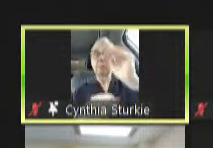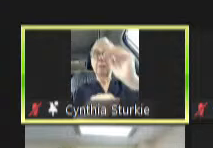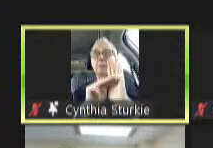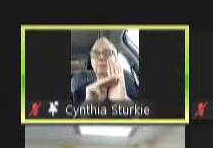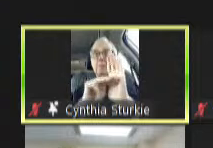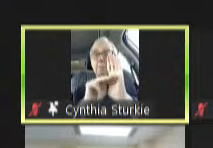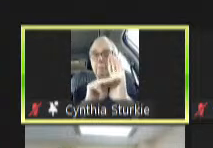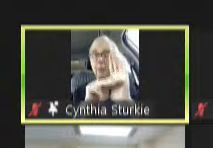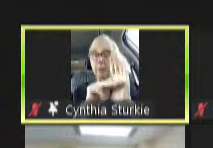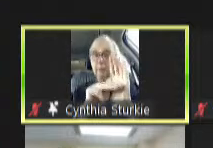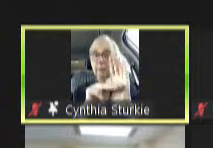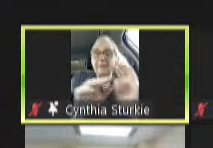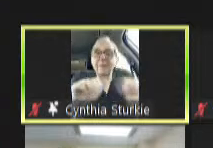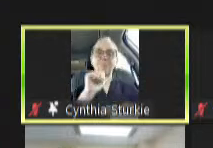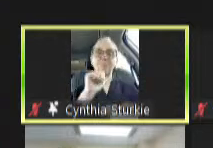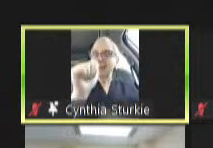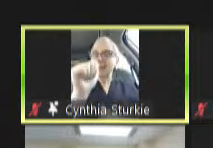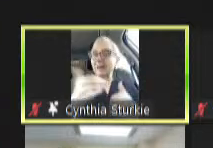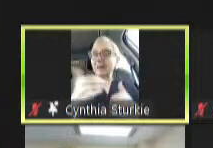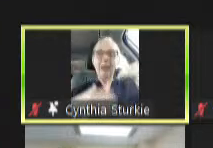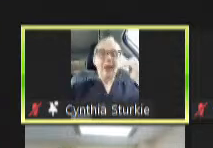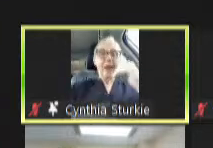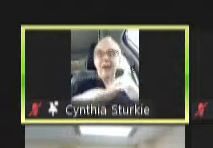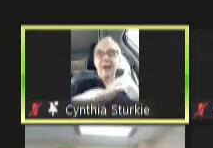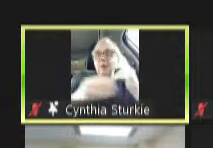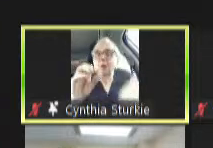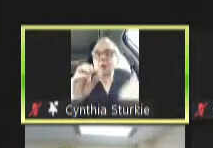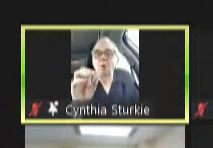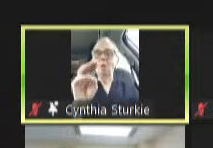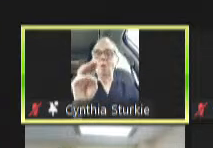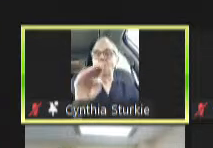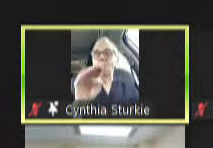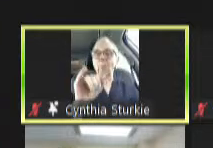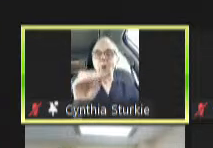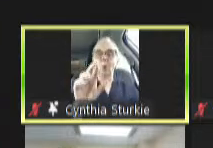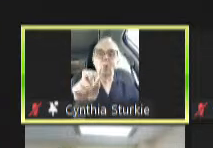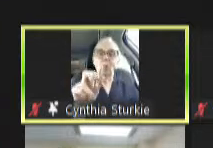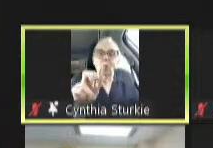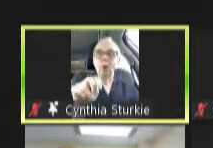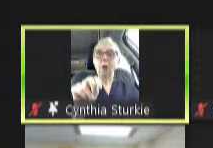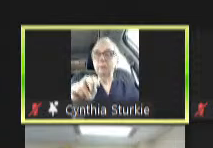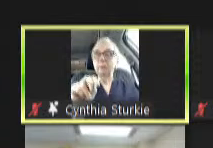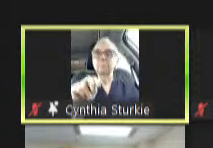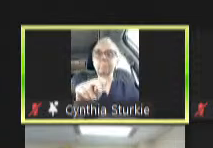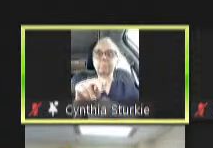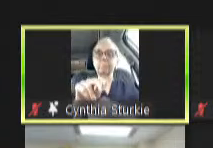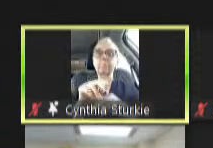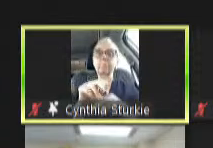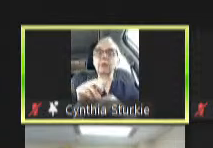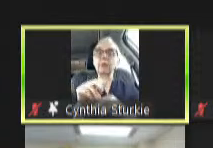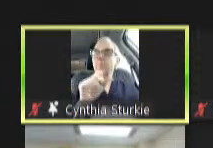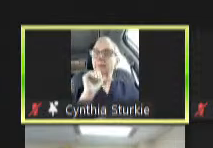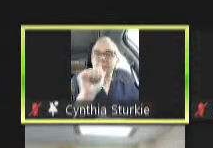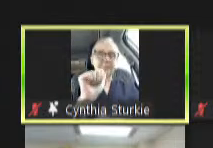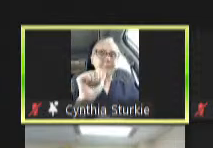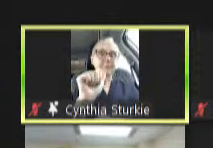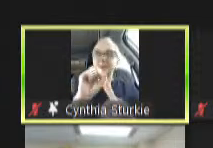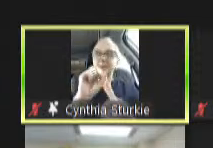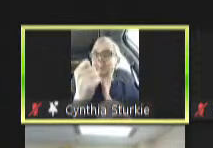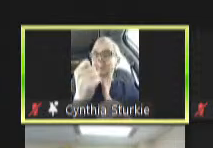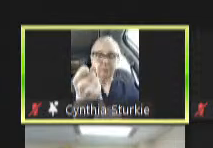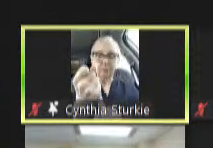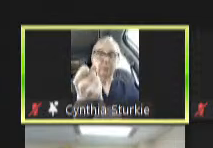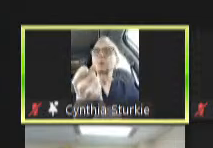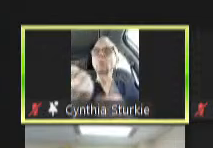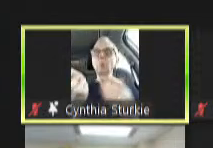seen this introduction of the Omicron variant, a nice steady decline in the number of hospitalizations. Of course, that's not the case, and what we've observed is shown with